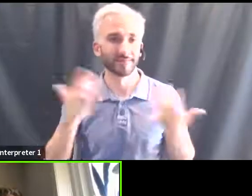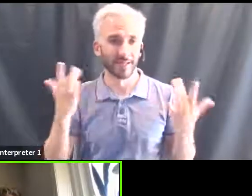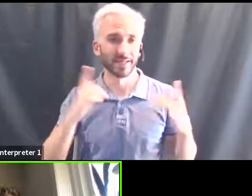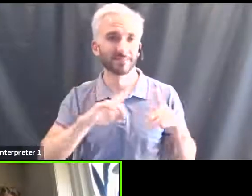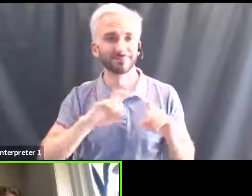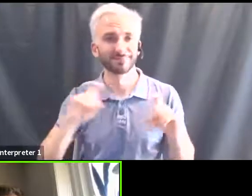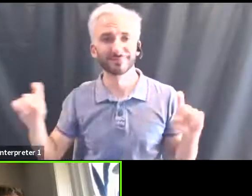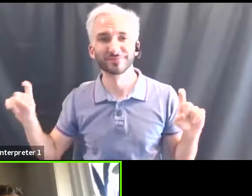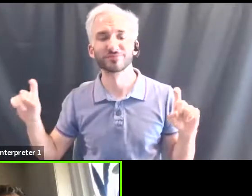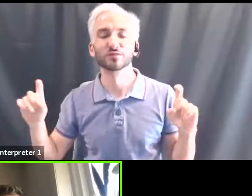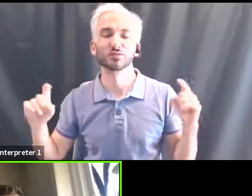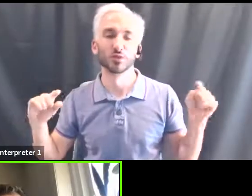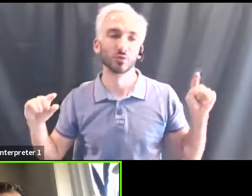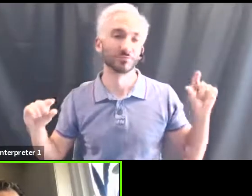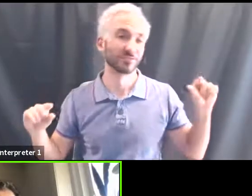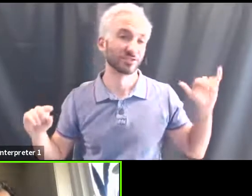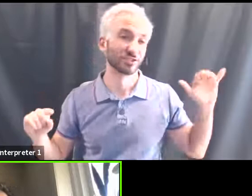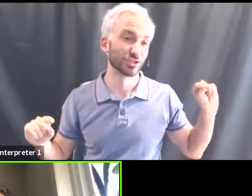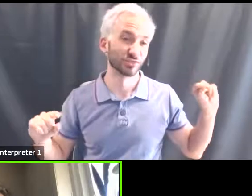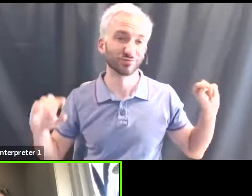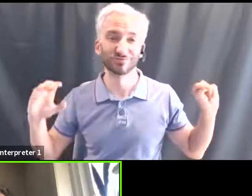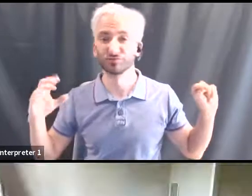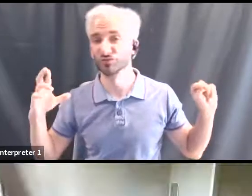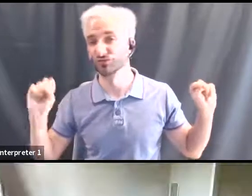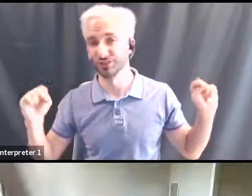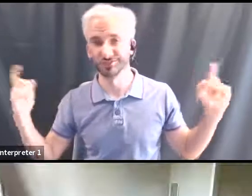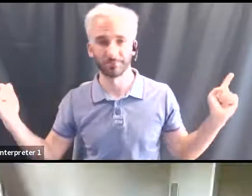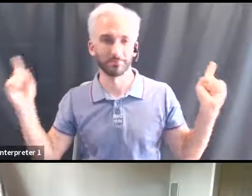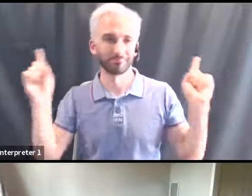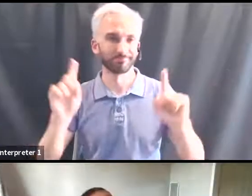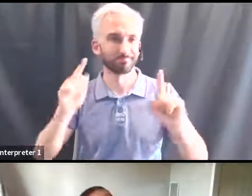Chris back to give you the rundown on that.